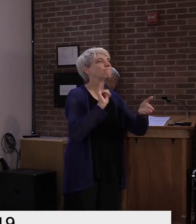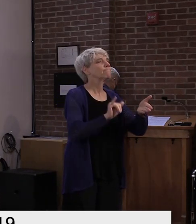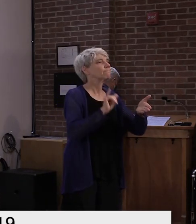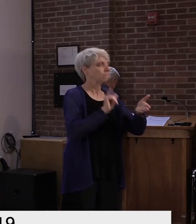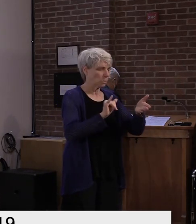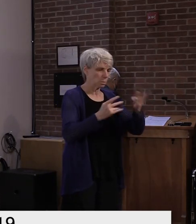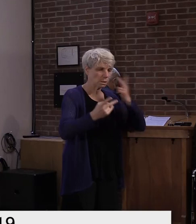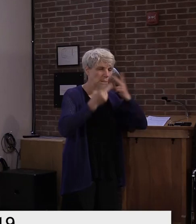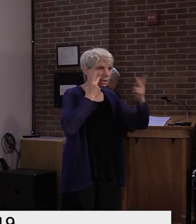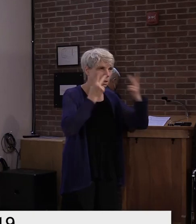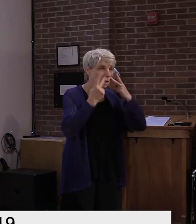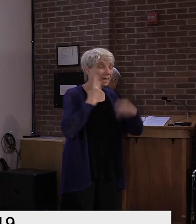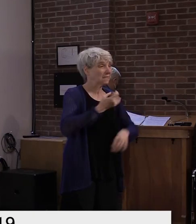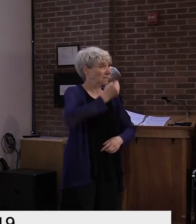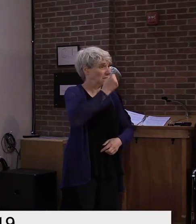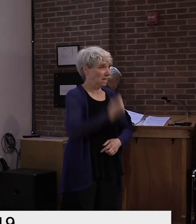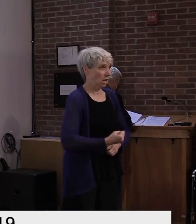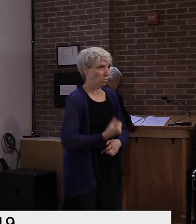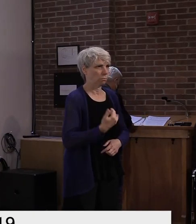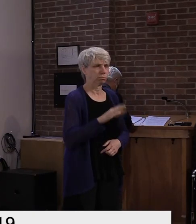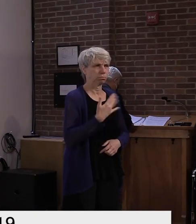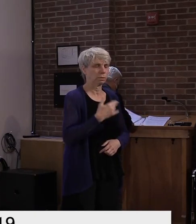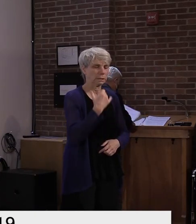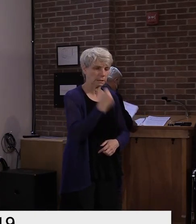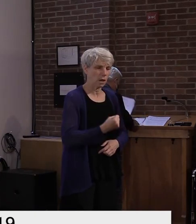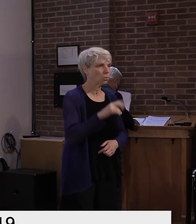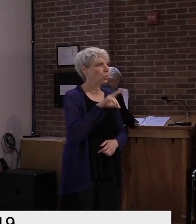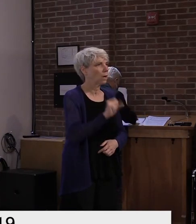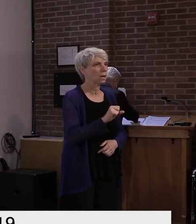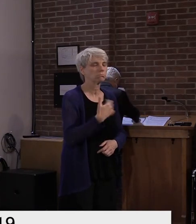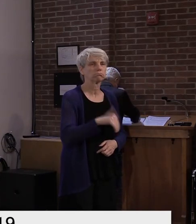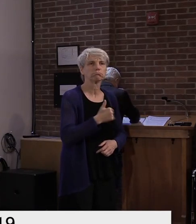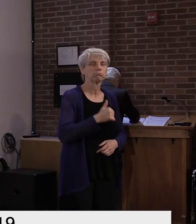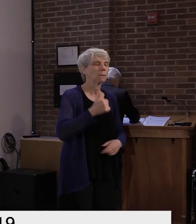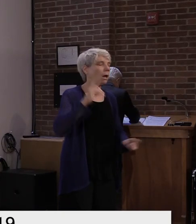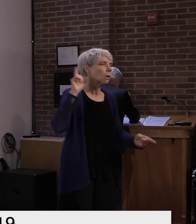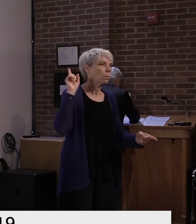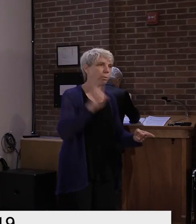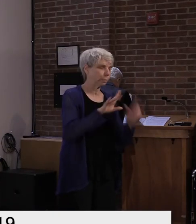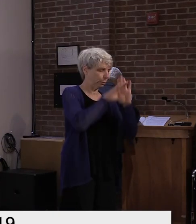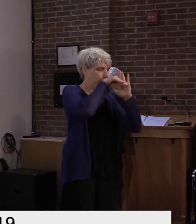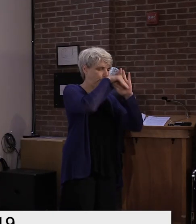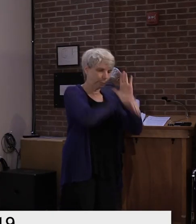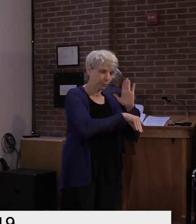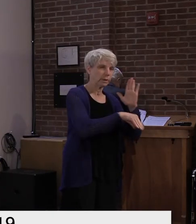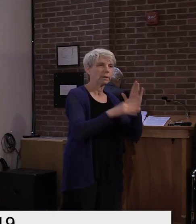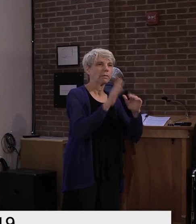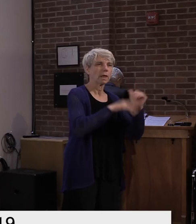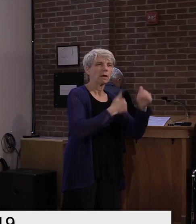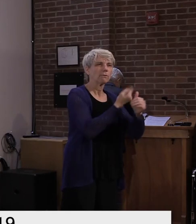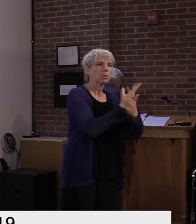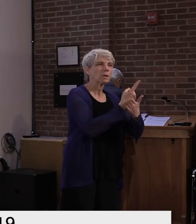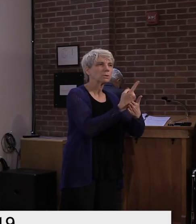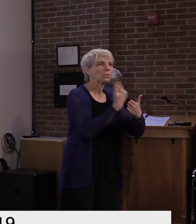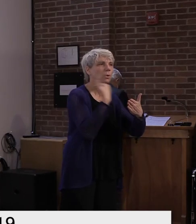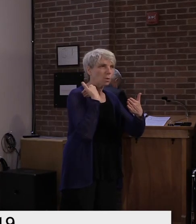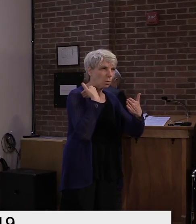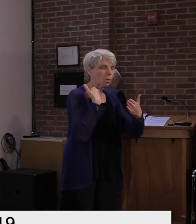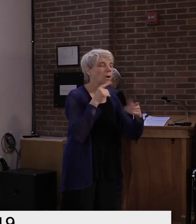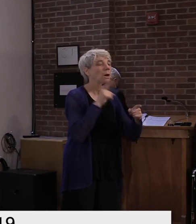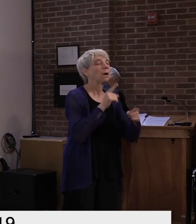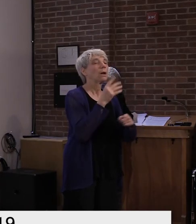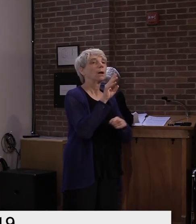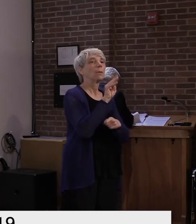broad reductions in the South. We see the South has decreased quite substantially from its high of a few weeks ago, while cases in